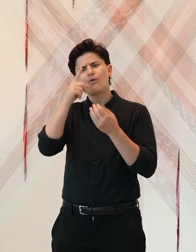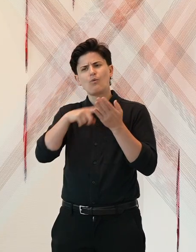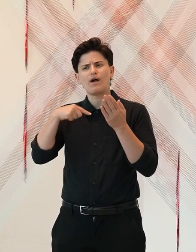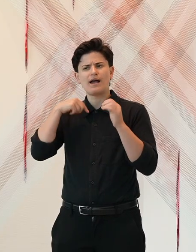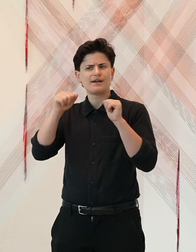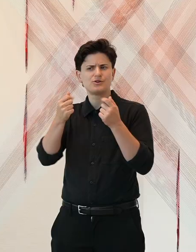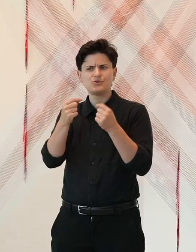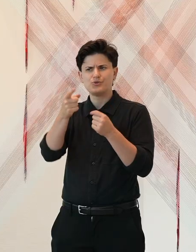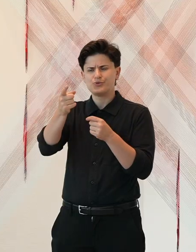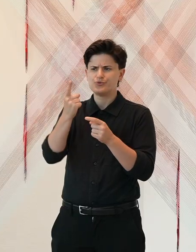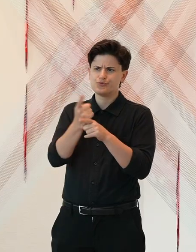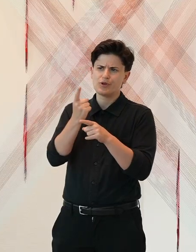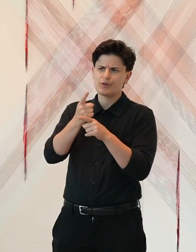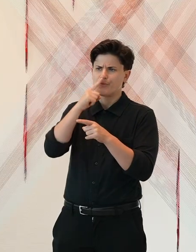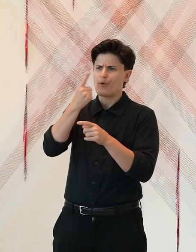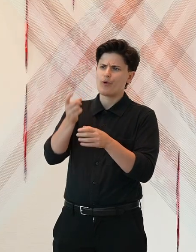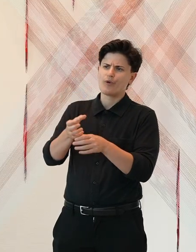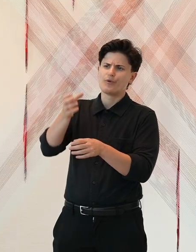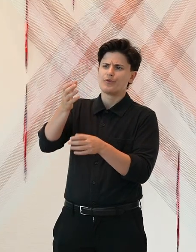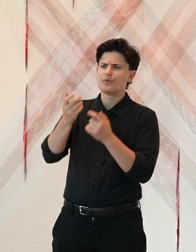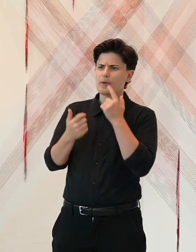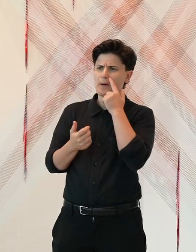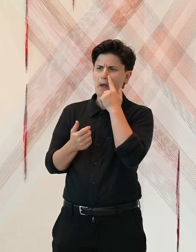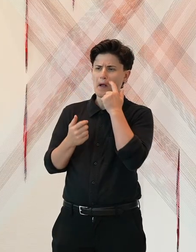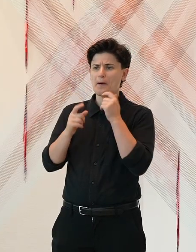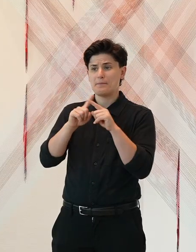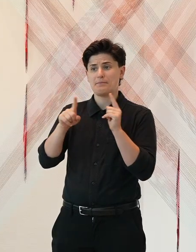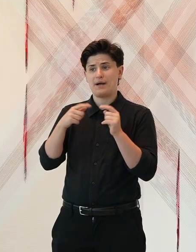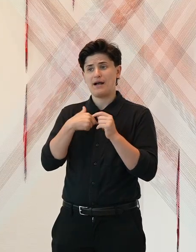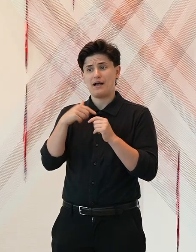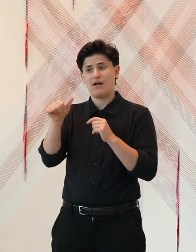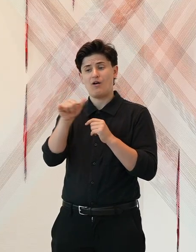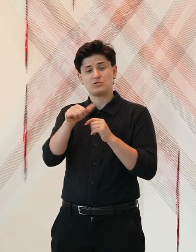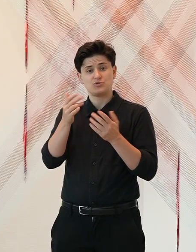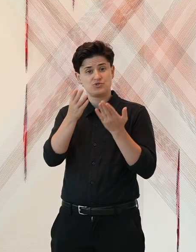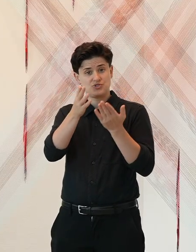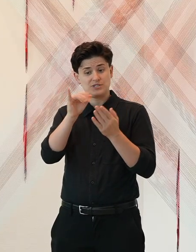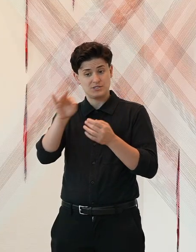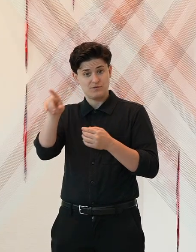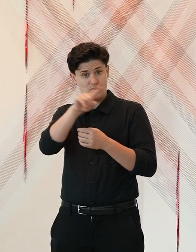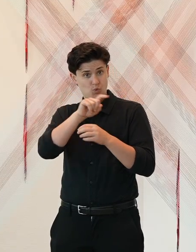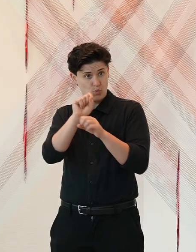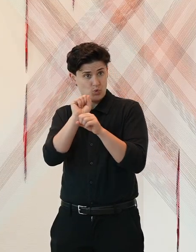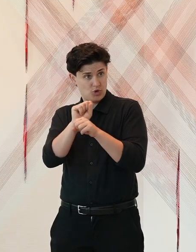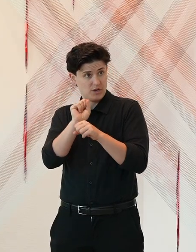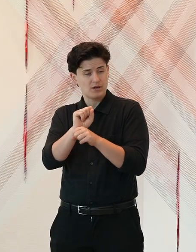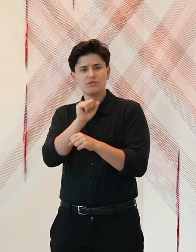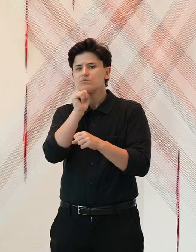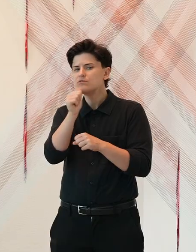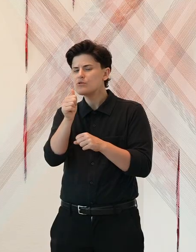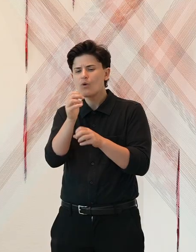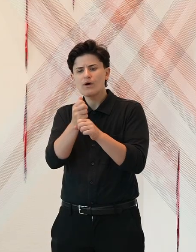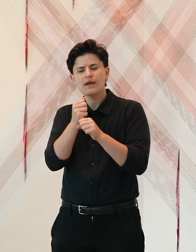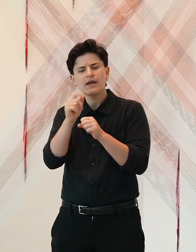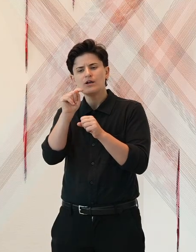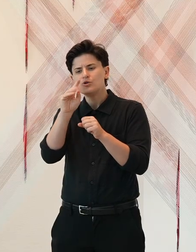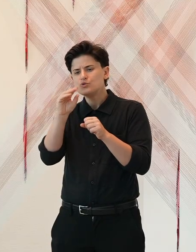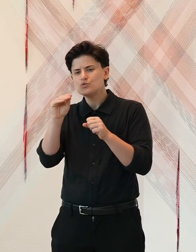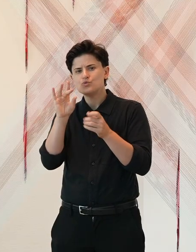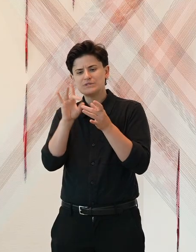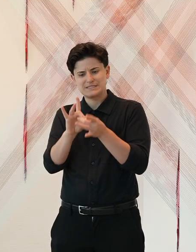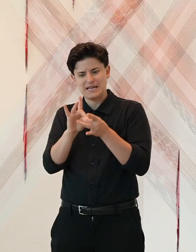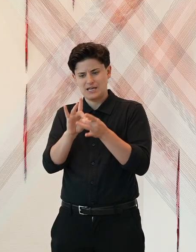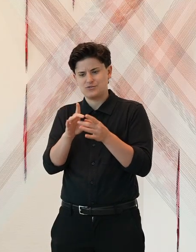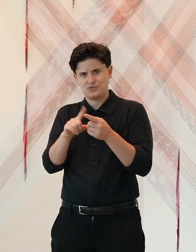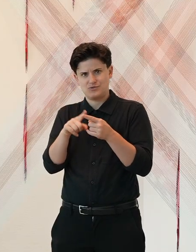it. But I was also going to suggest, if you're working, not to get too